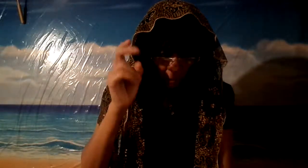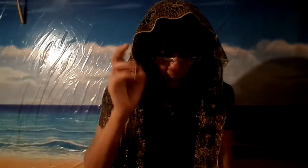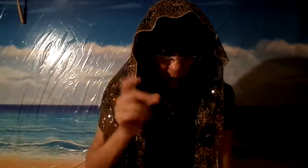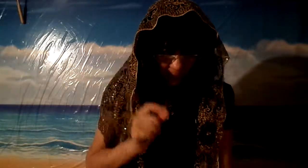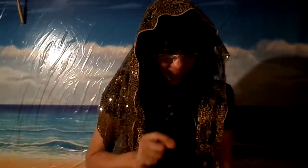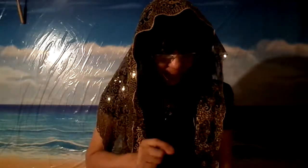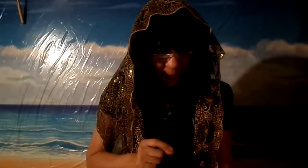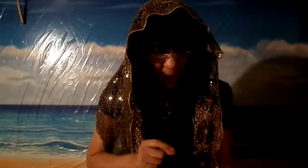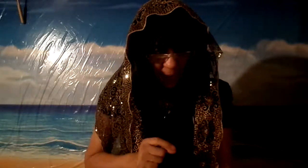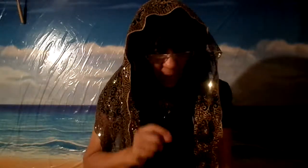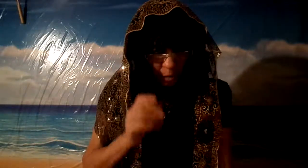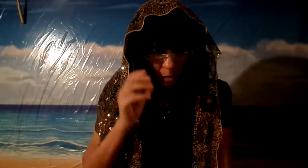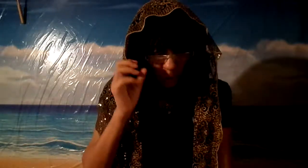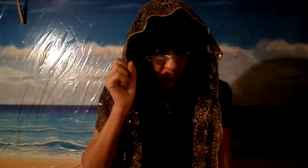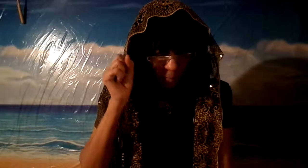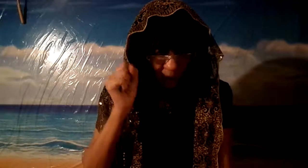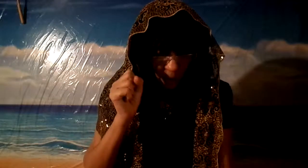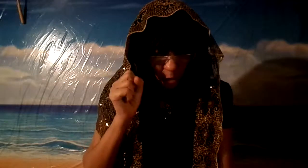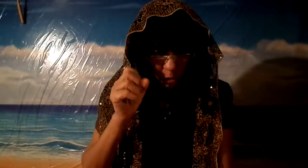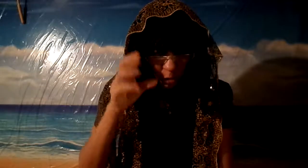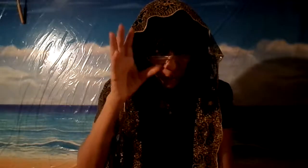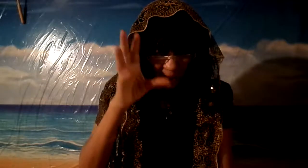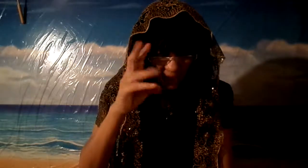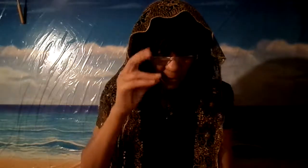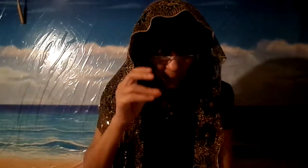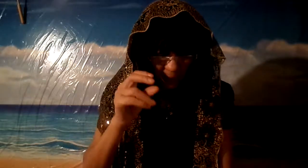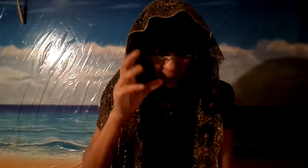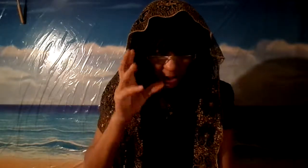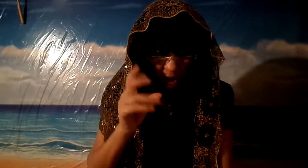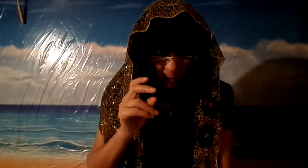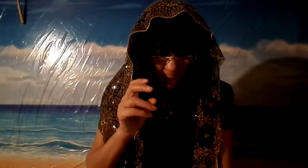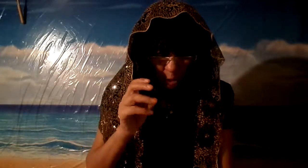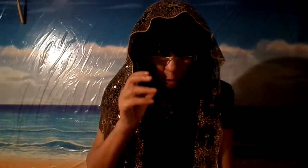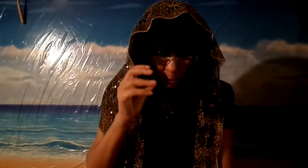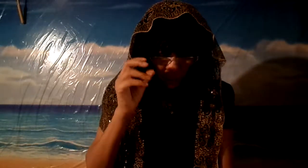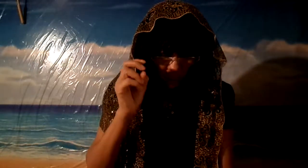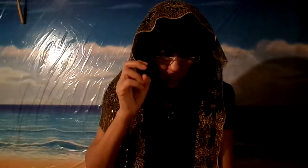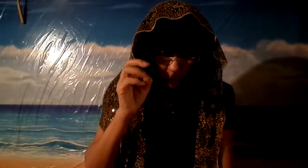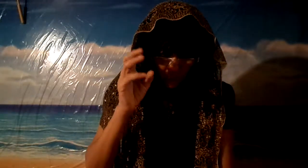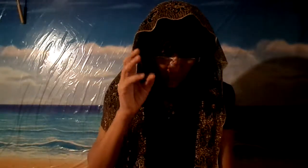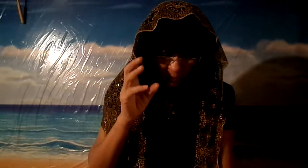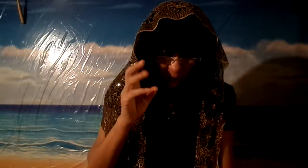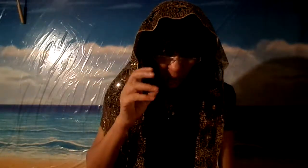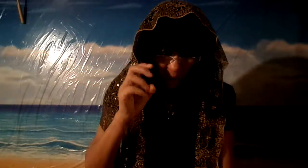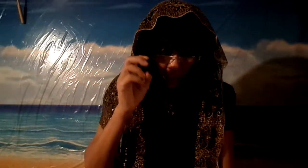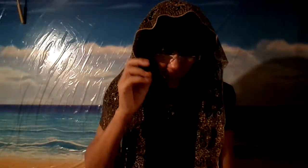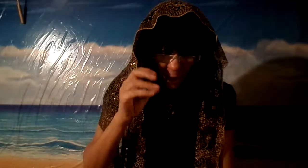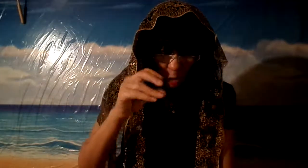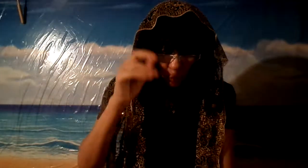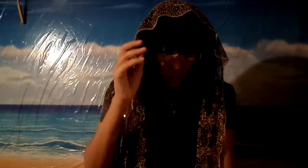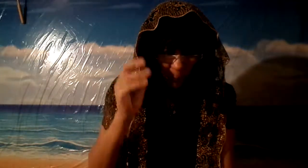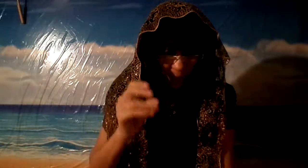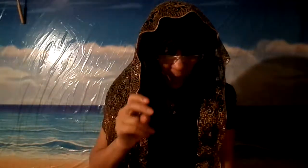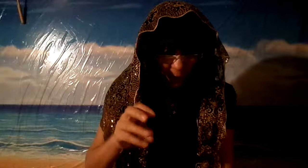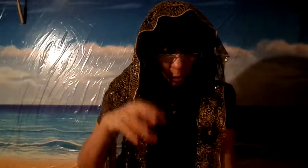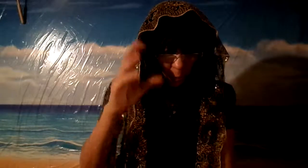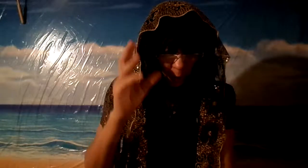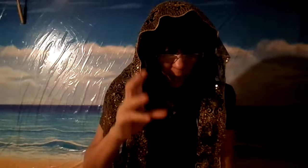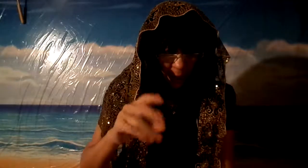God. I do not mean you do not speak in tongue. You will not go to heaven. I mean to prepare to believe